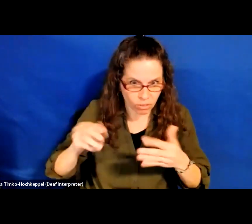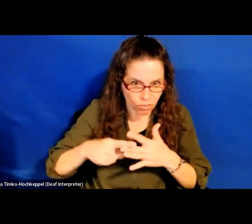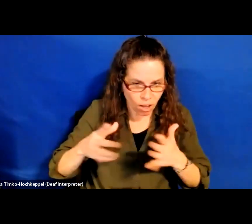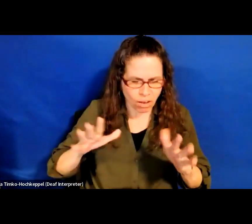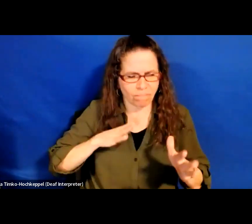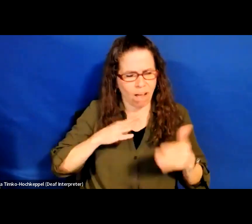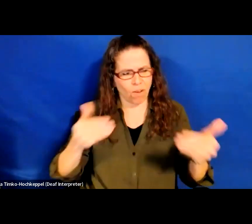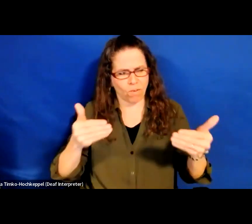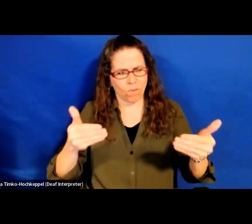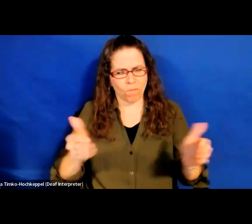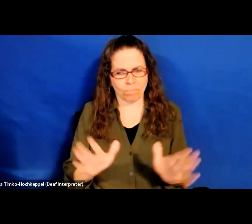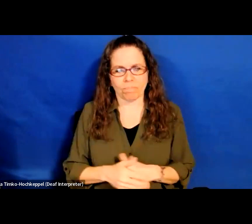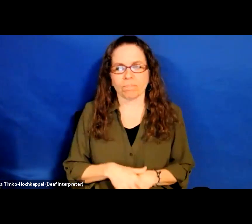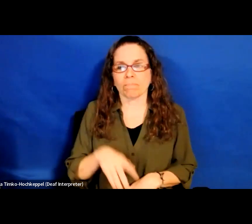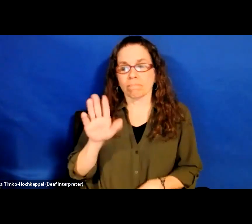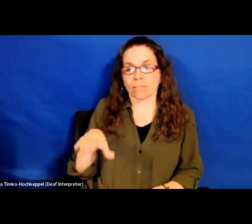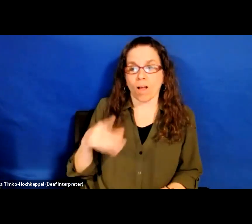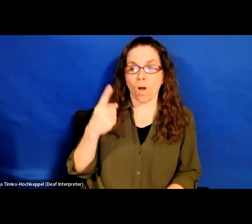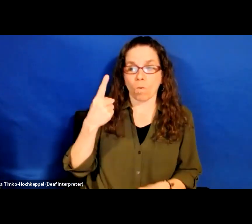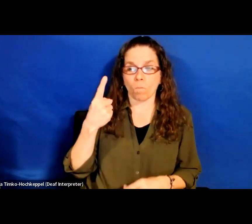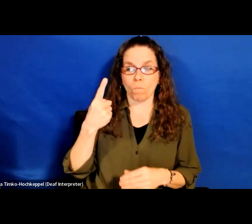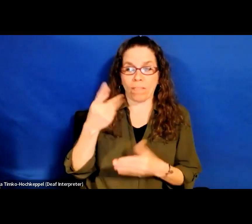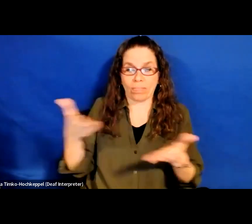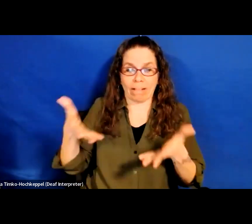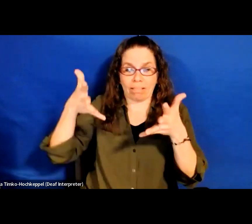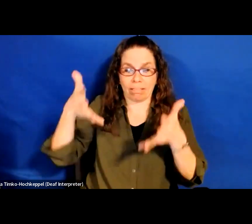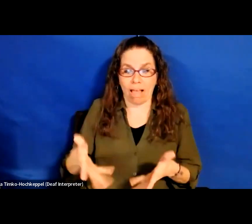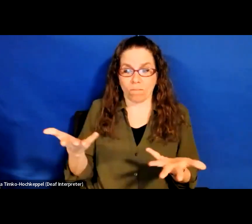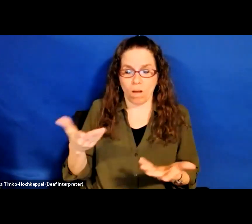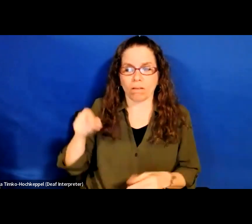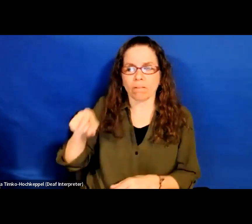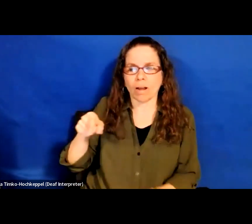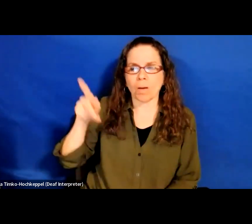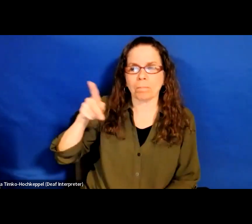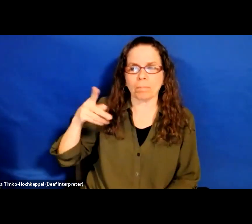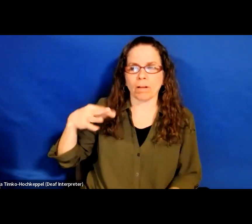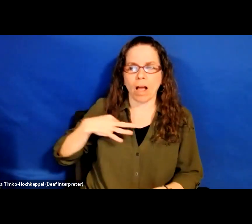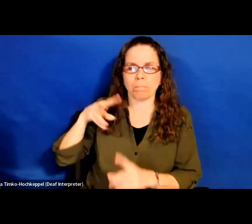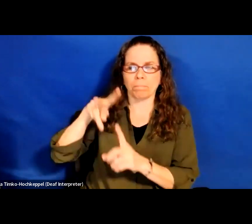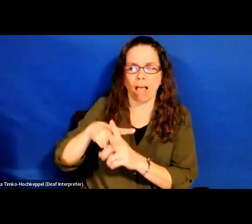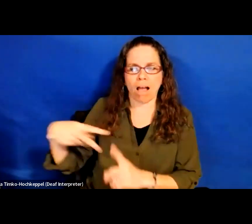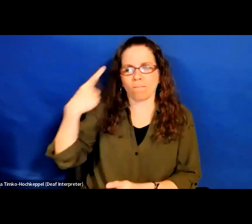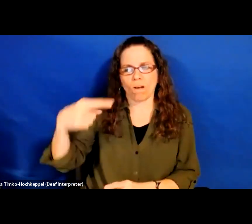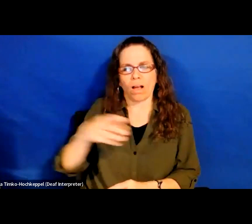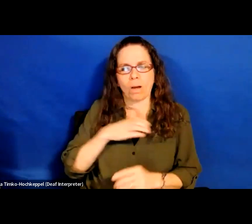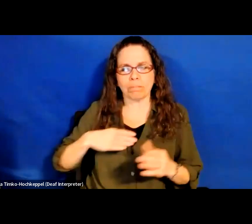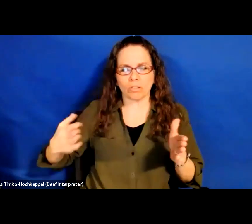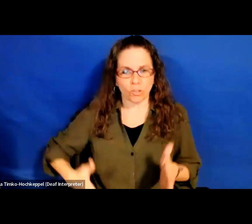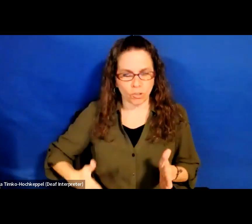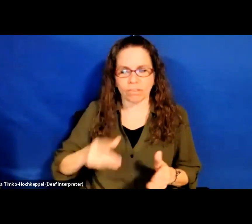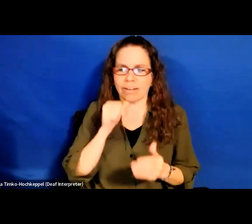applicant's application form, but I think we need to defer that until our next meeting, when I hope this person is able to join